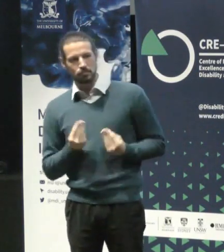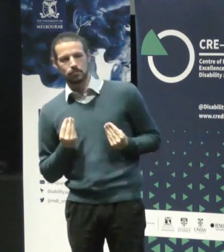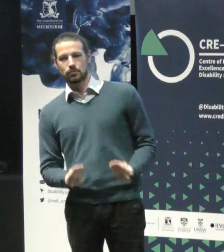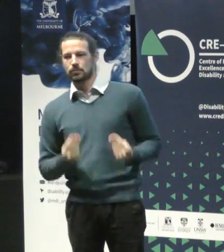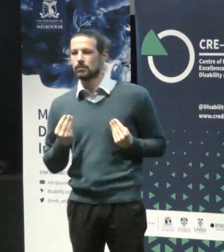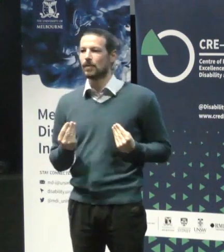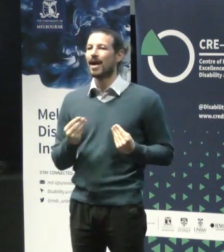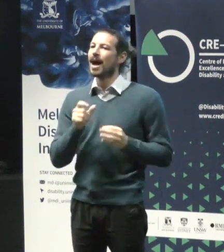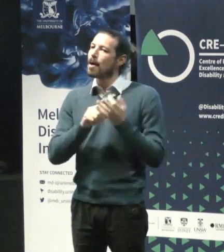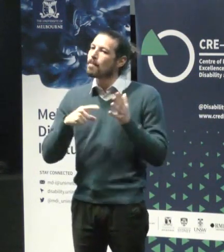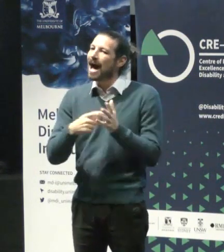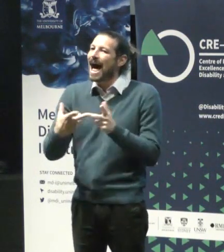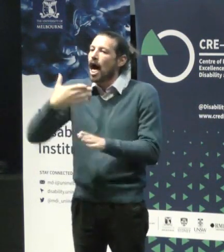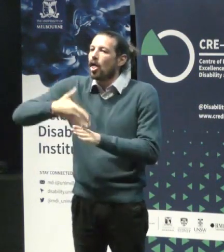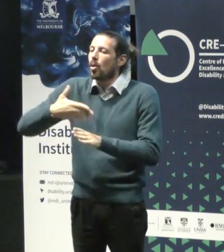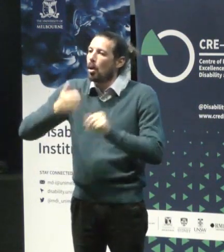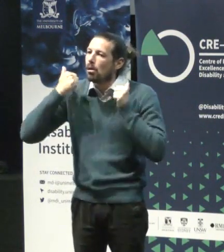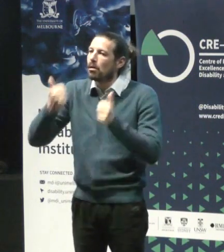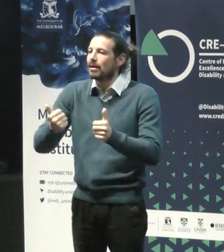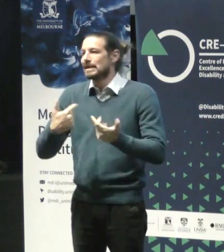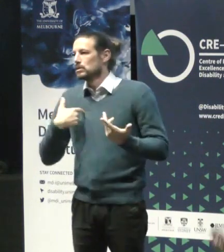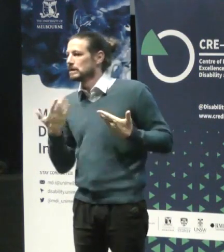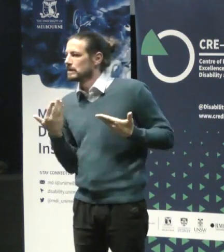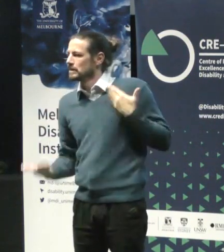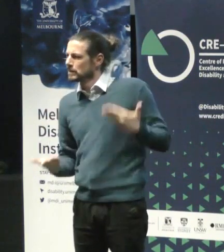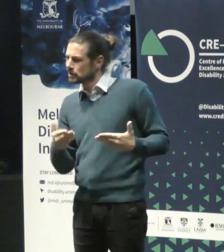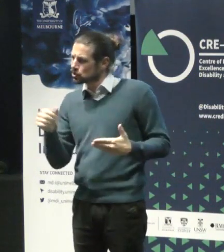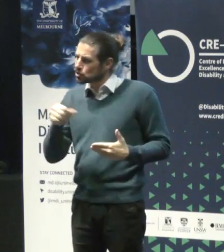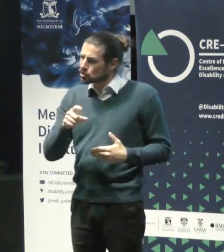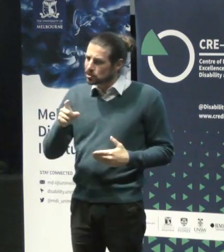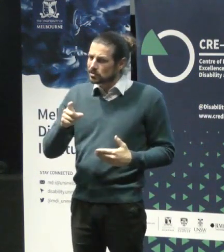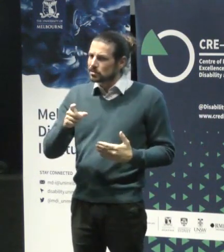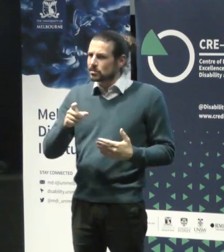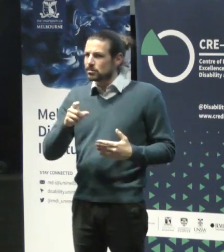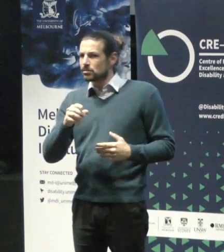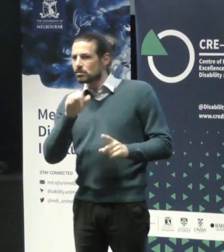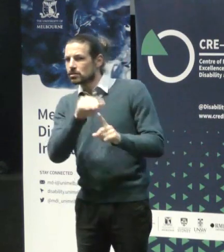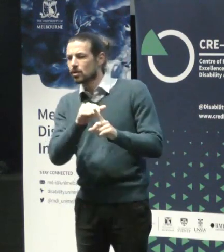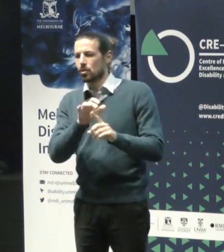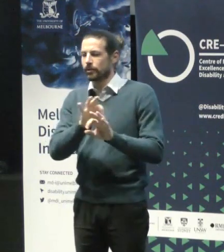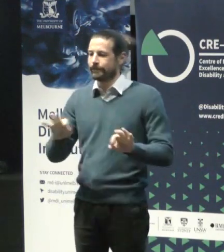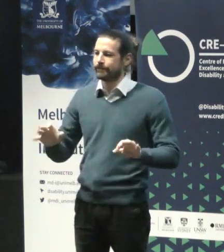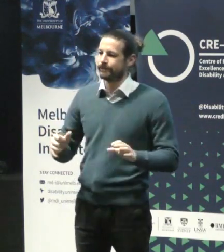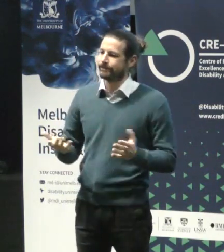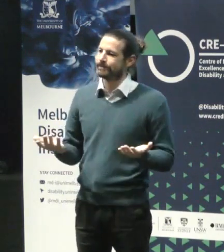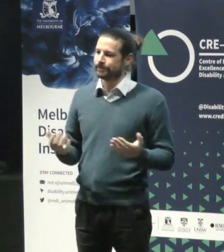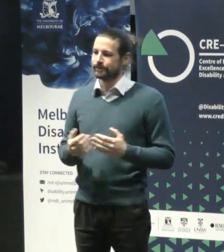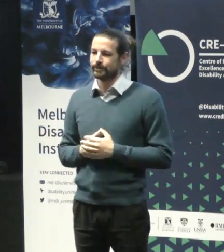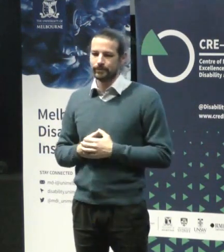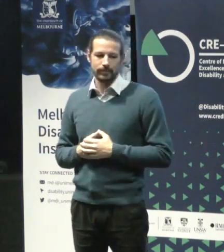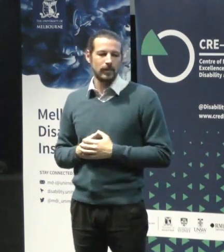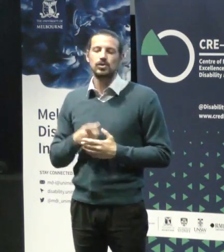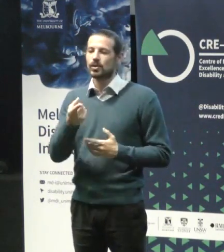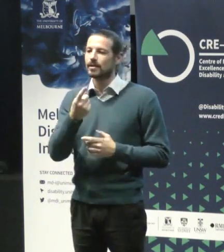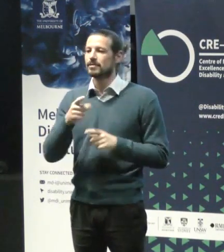lots of other stuff he does well, so I have to make a decision, do I call him up on that? So you see, it's in his head. So those are sorts